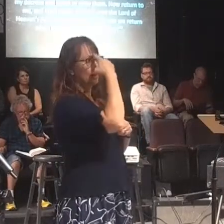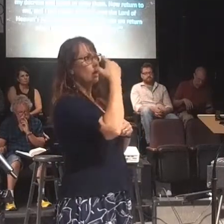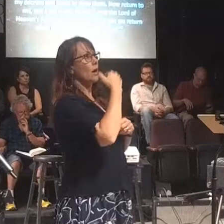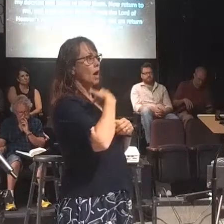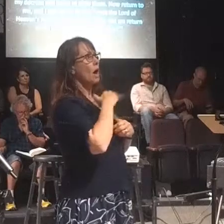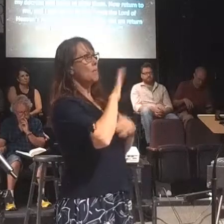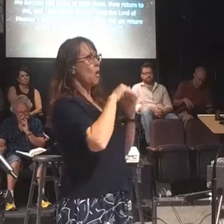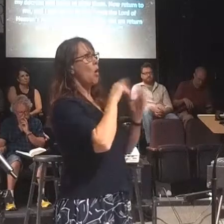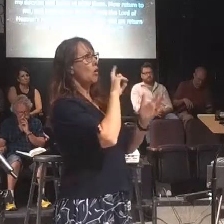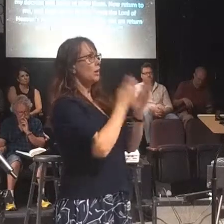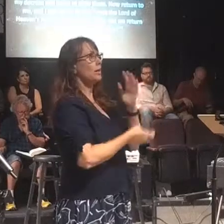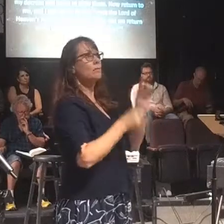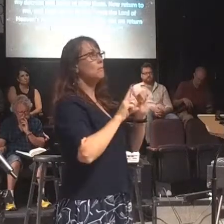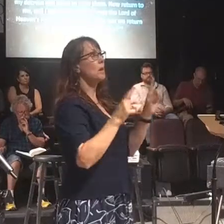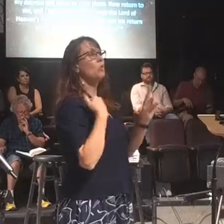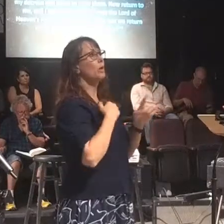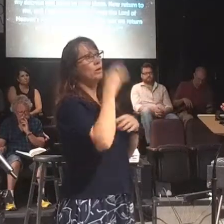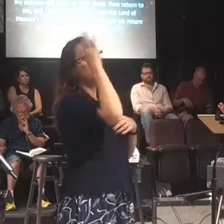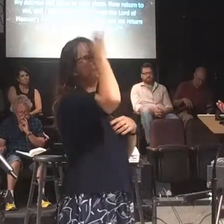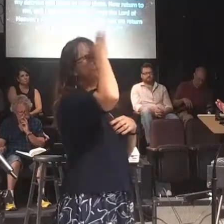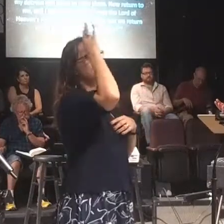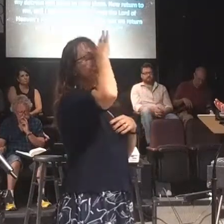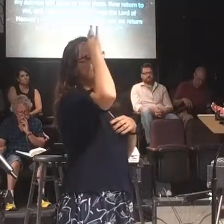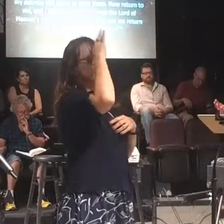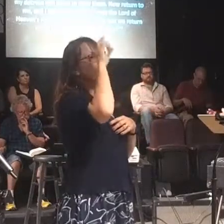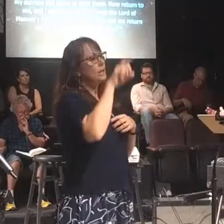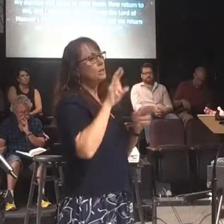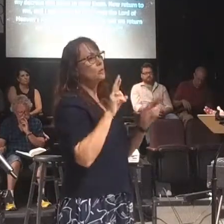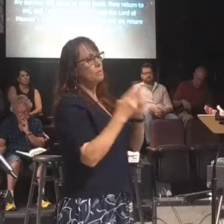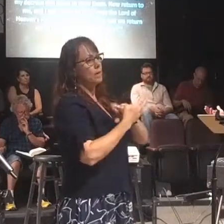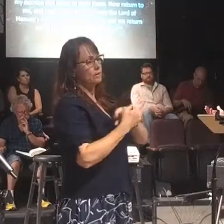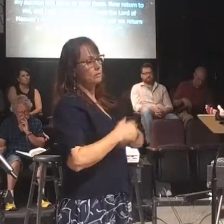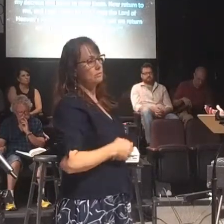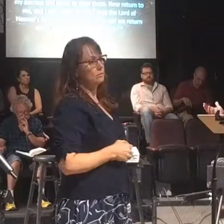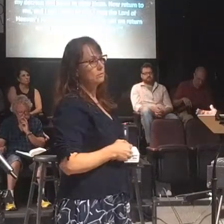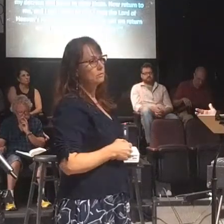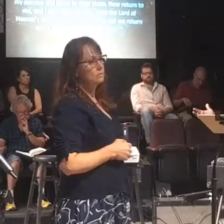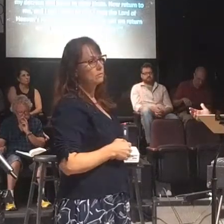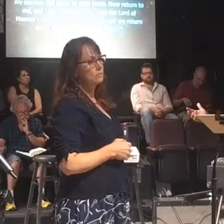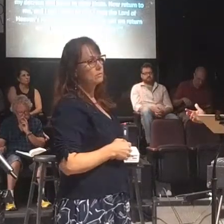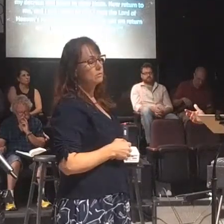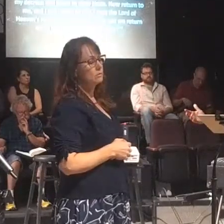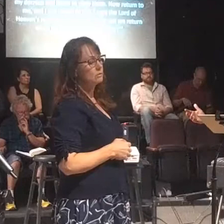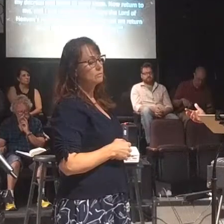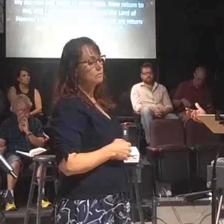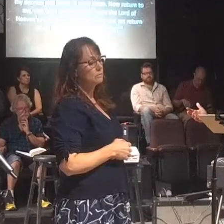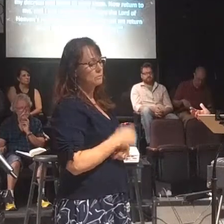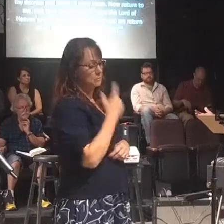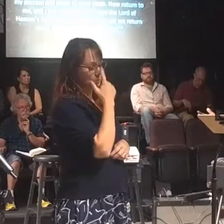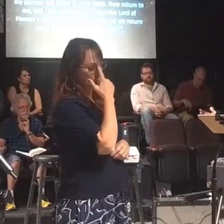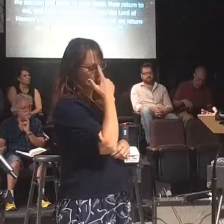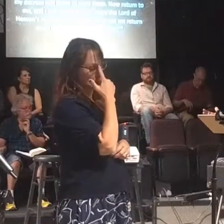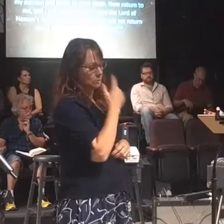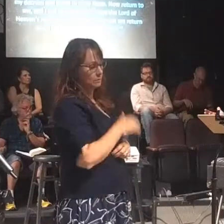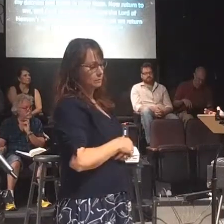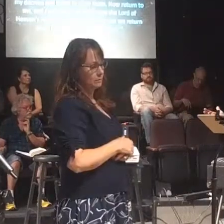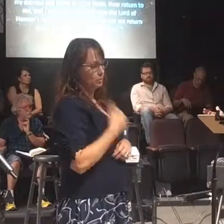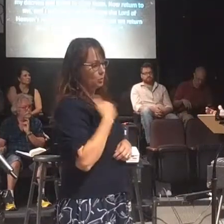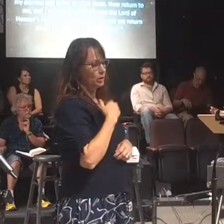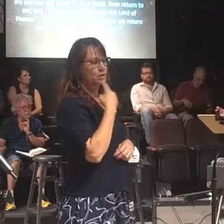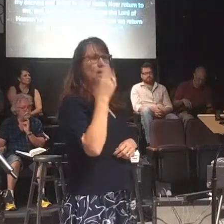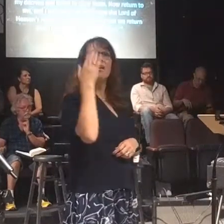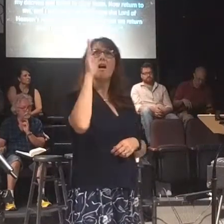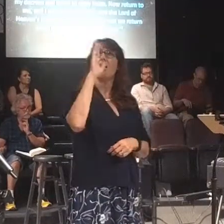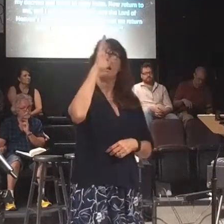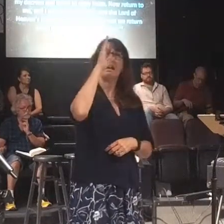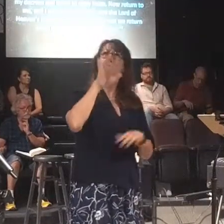Because we don't know what we need to repent of. Right? Because we try, sincerely. And we go,